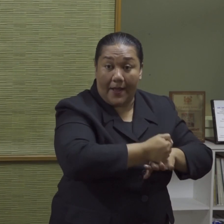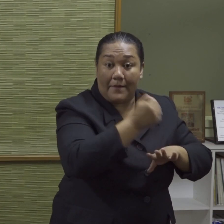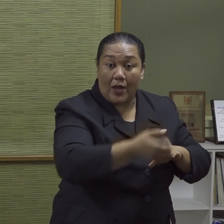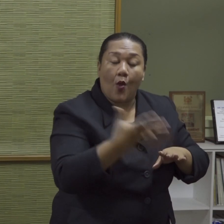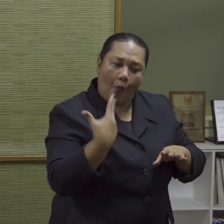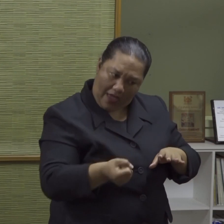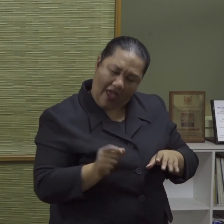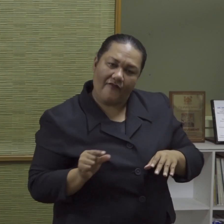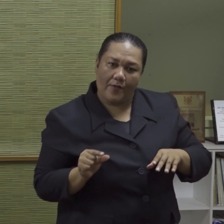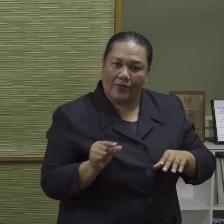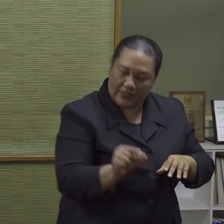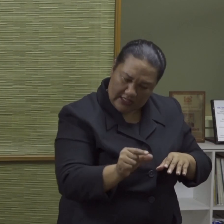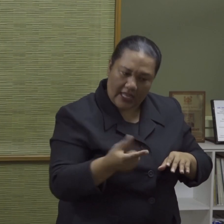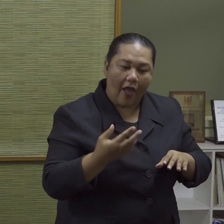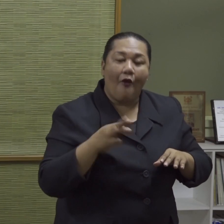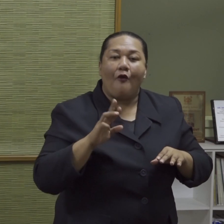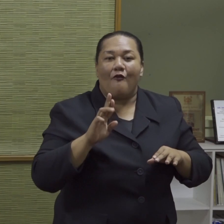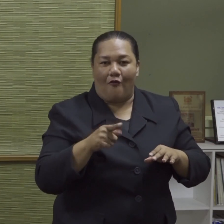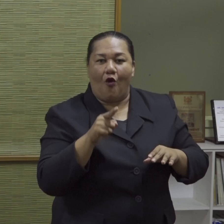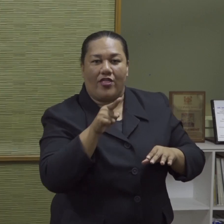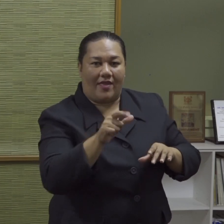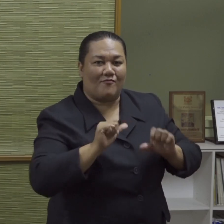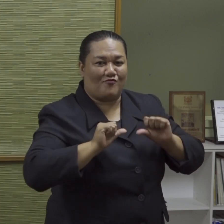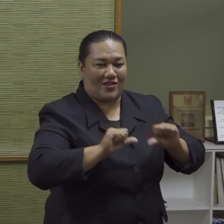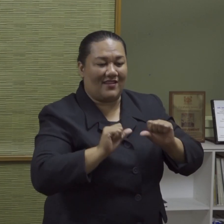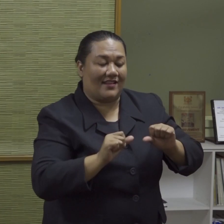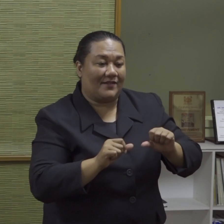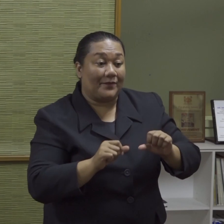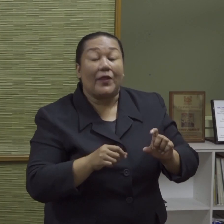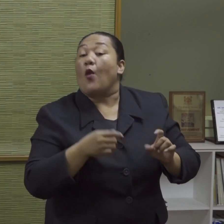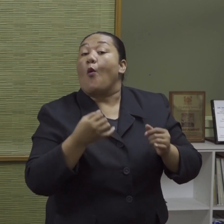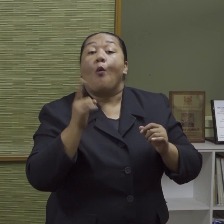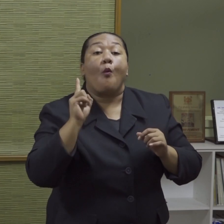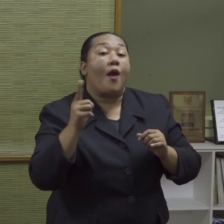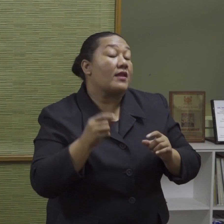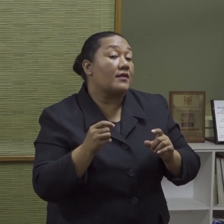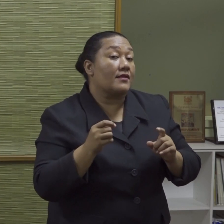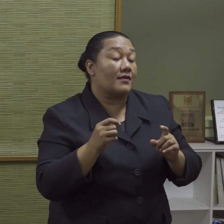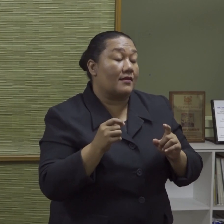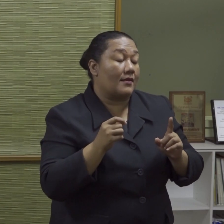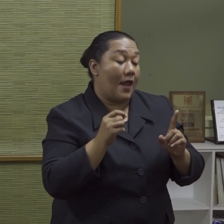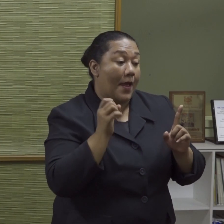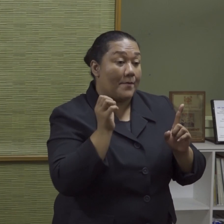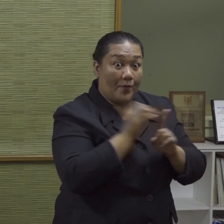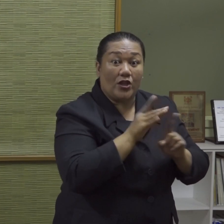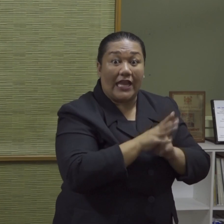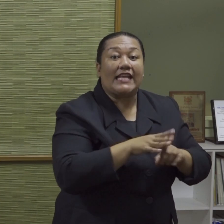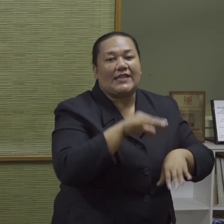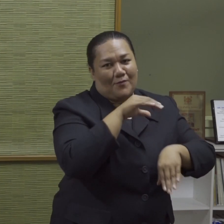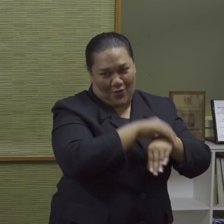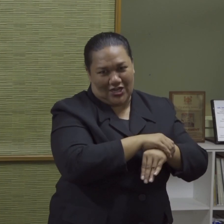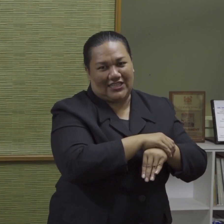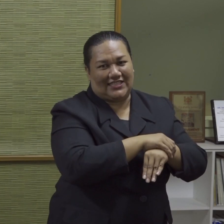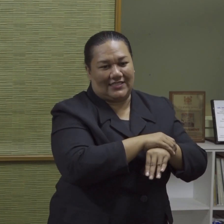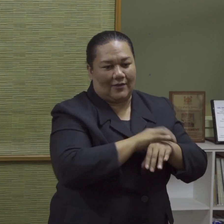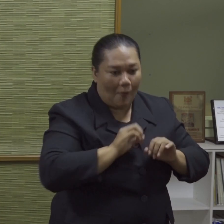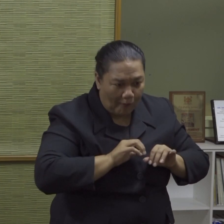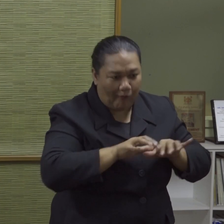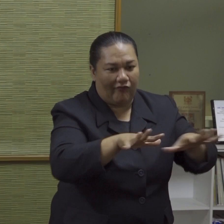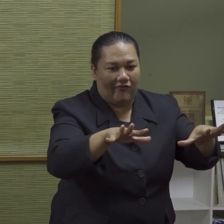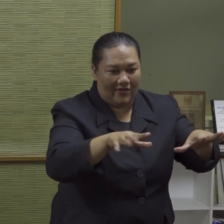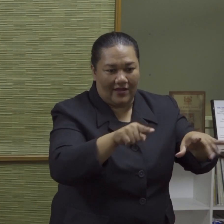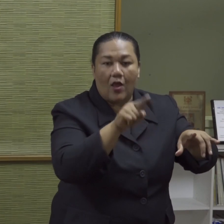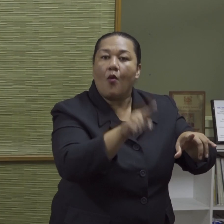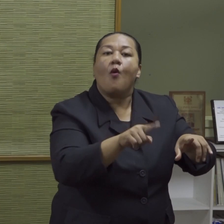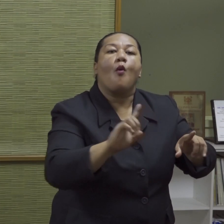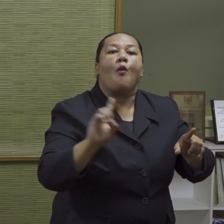for evacuation centers. One of the key component or one of our key stakeholders is the Fiji Police Force. As we speak, when evacuation